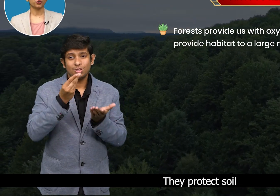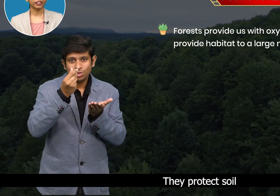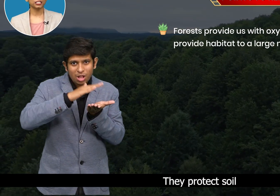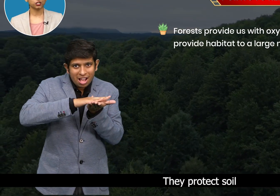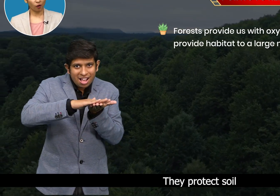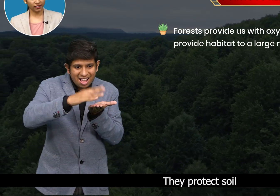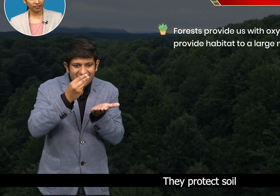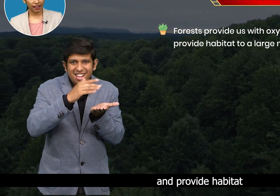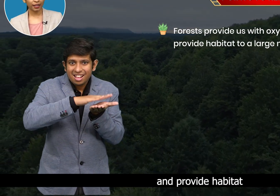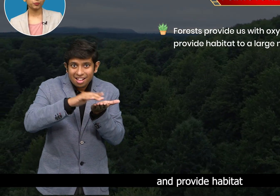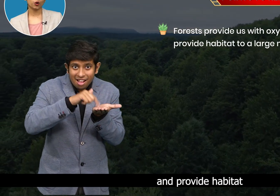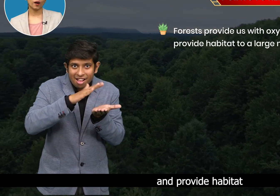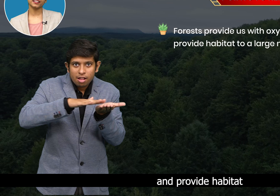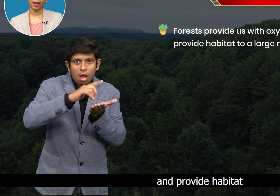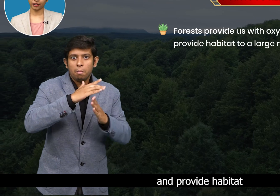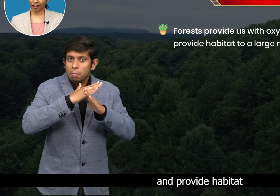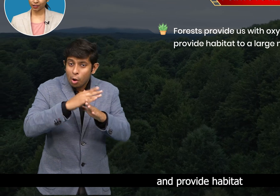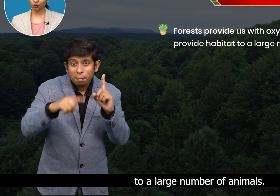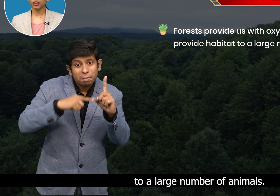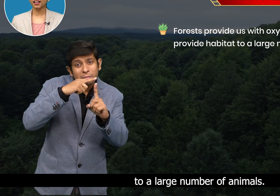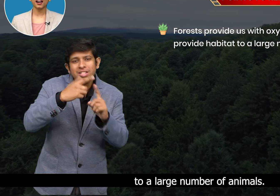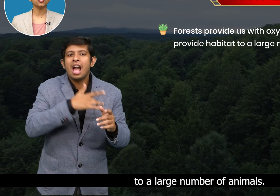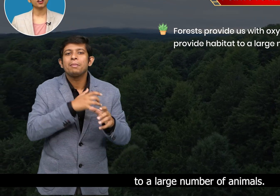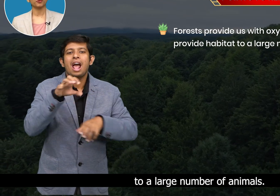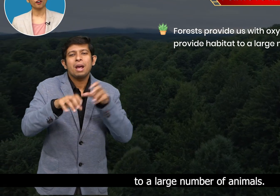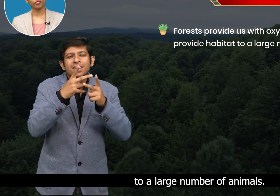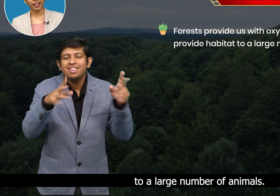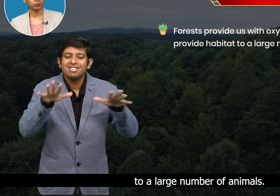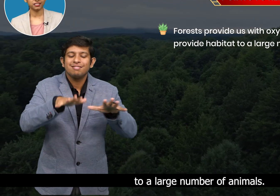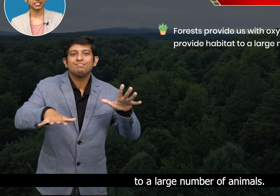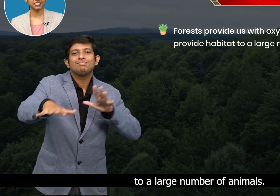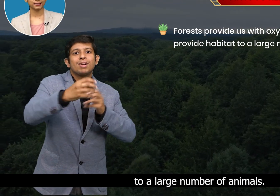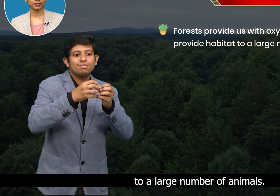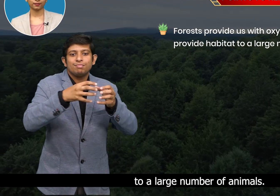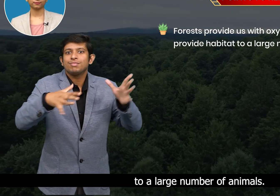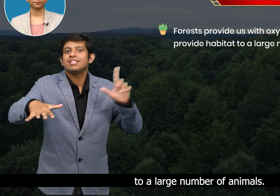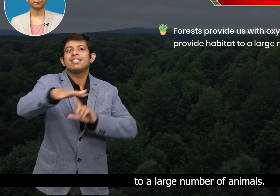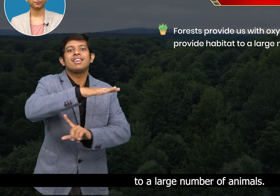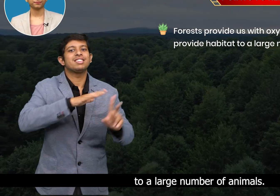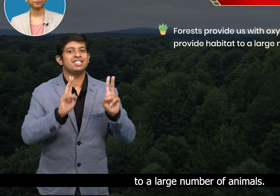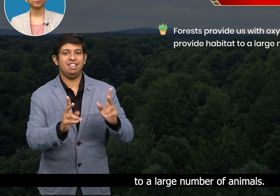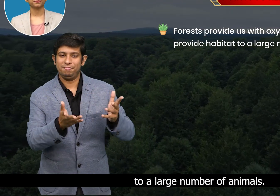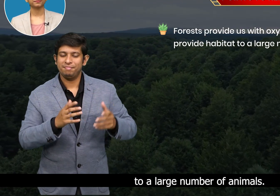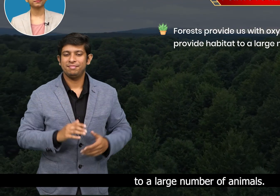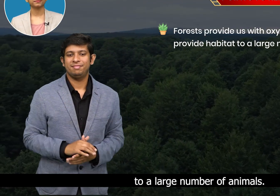They protect soil and provide habitat to a large number of animals.